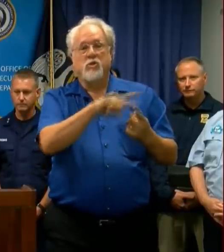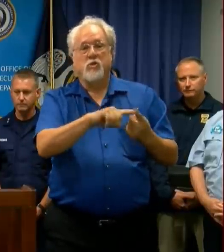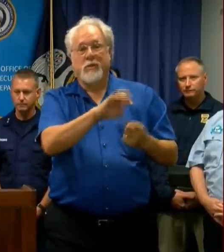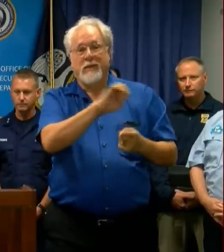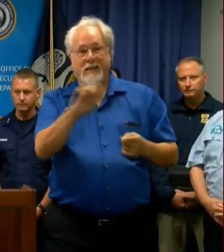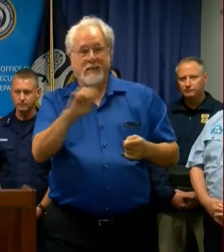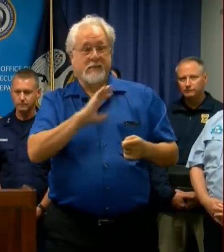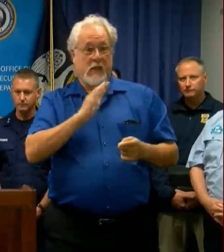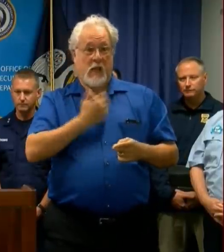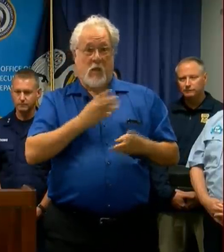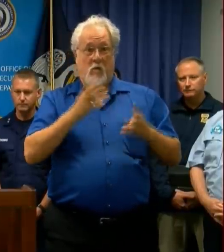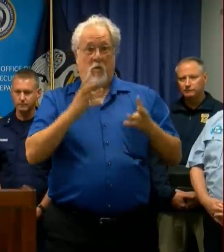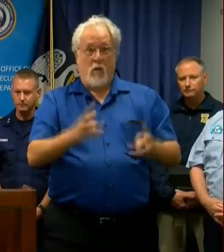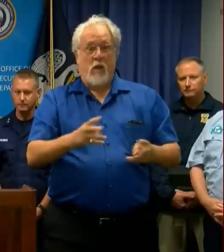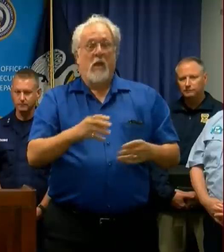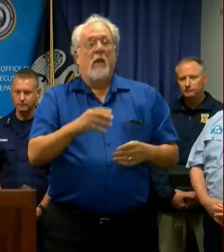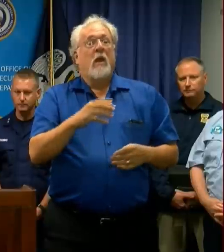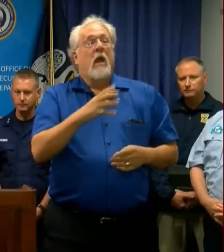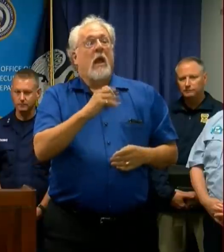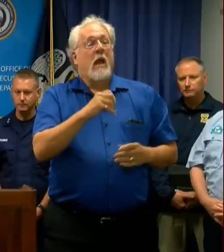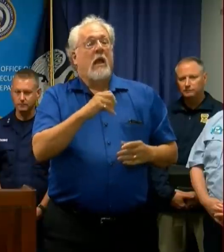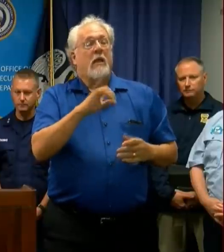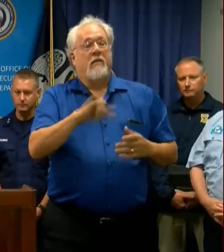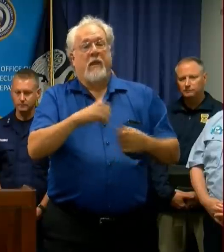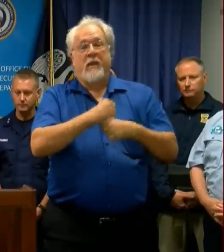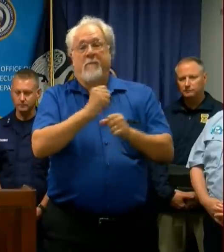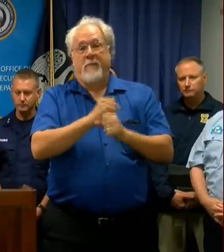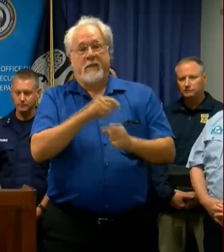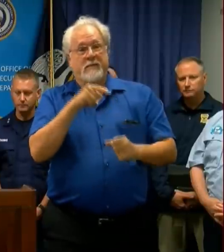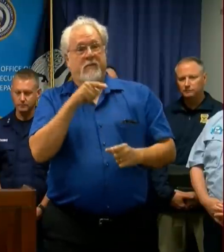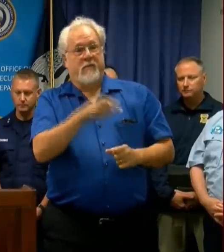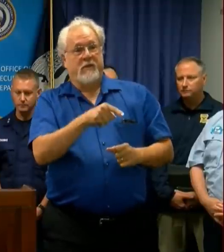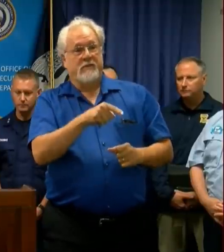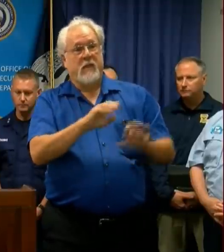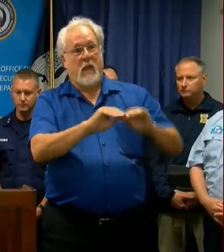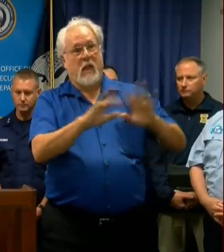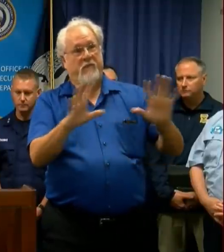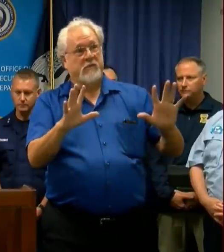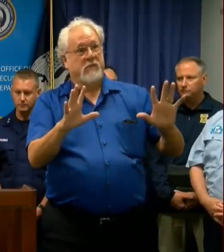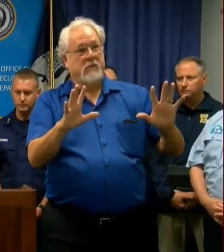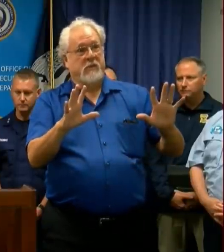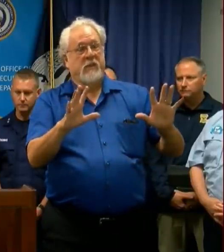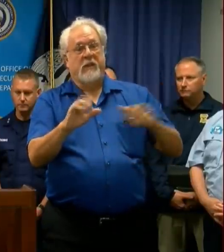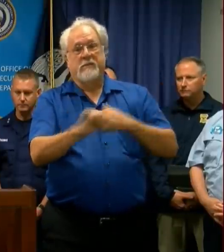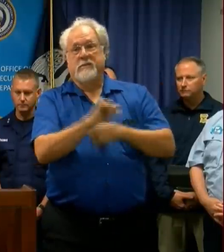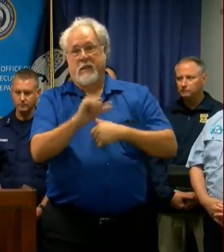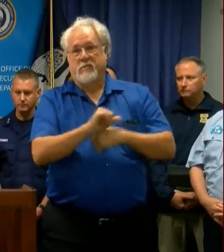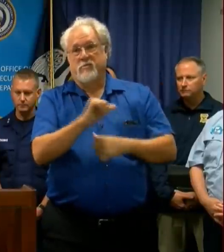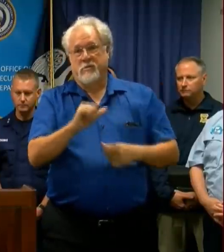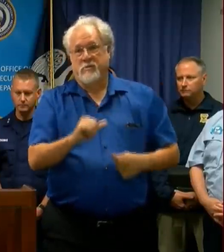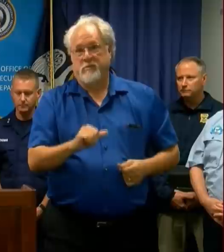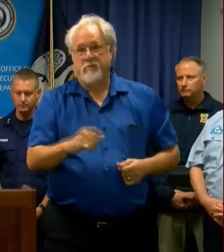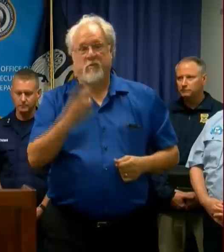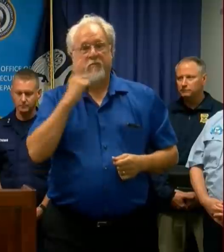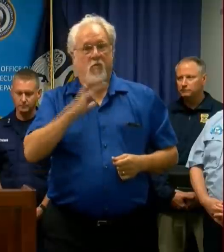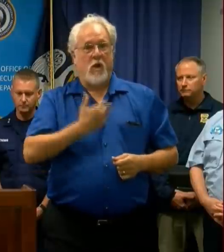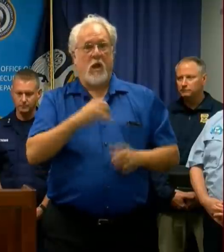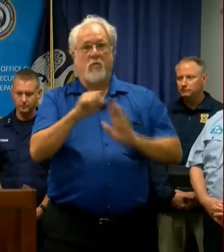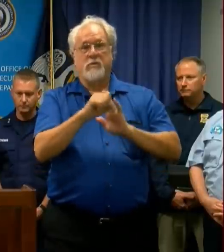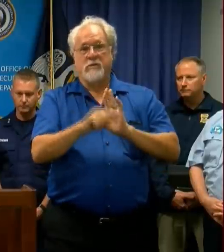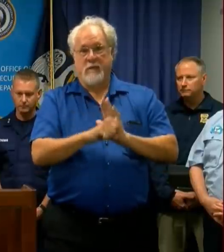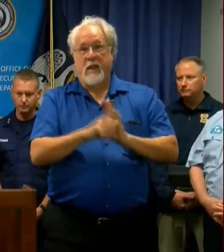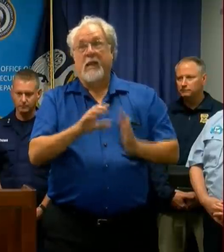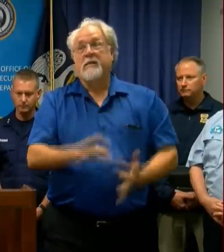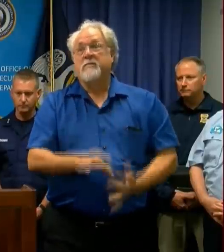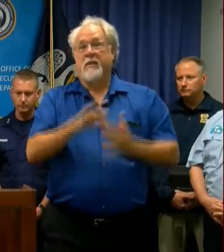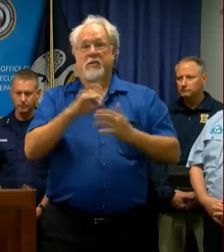towards the east in our direction. And that makes this obviously a dangerous situation for our state,